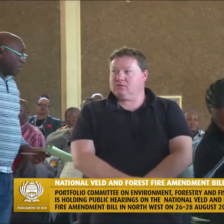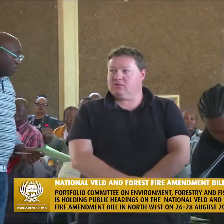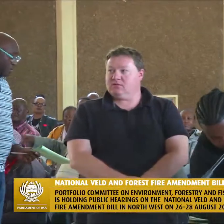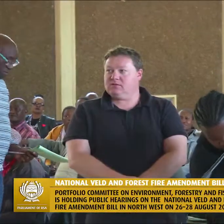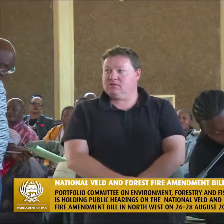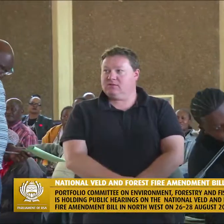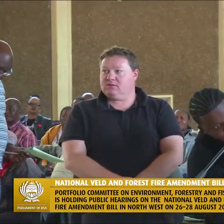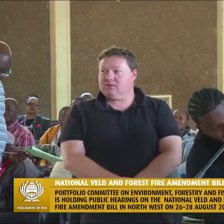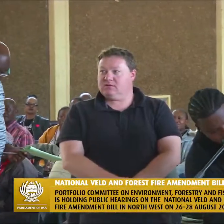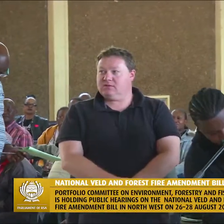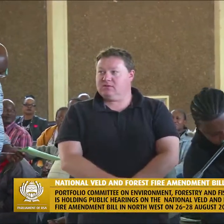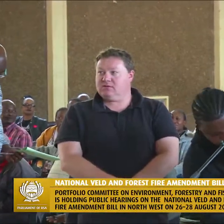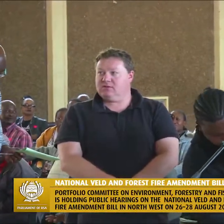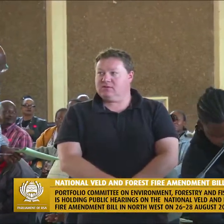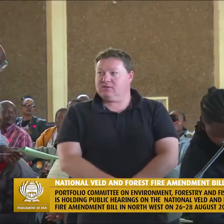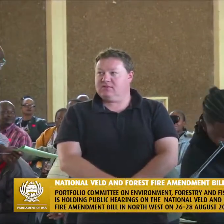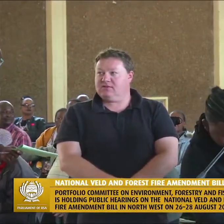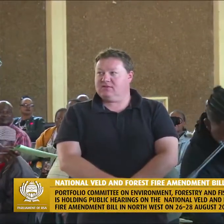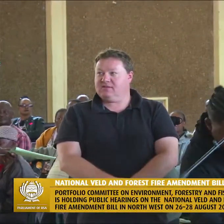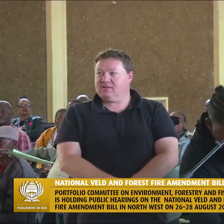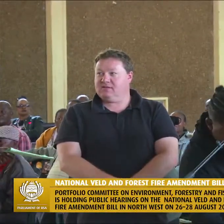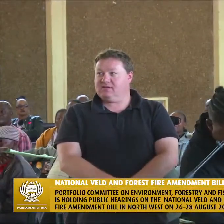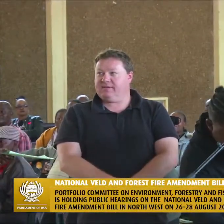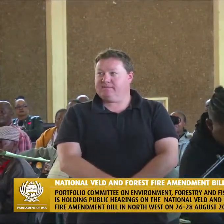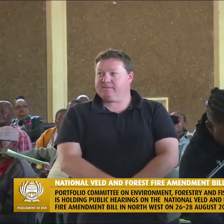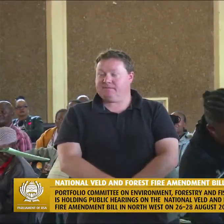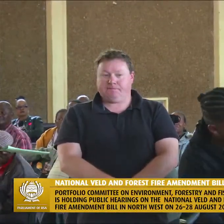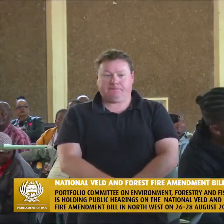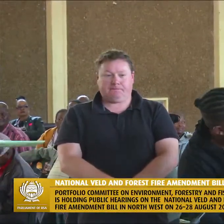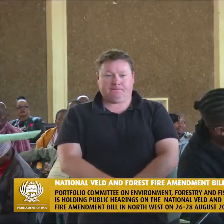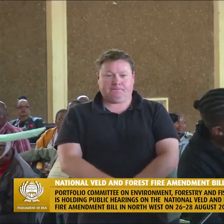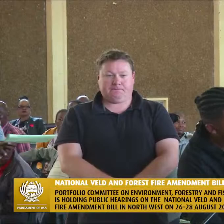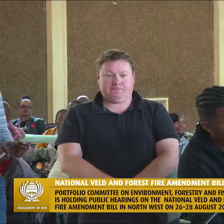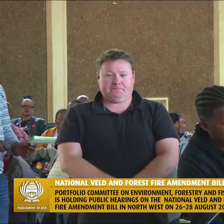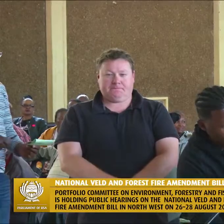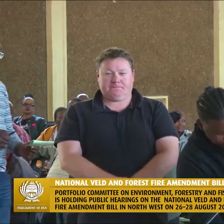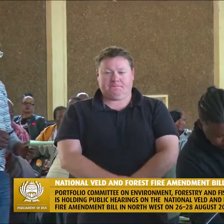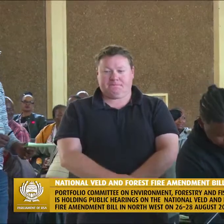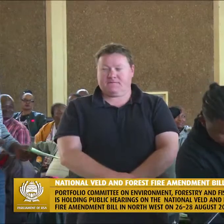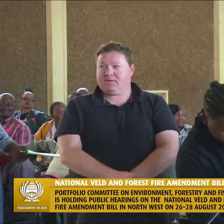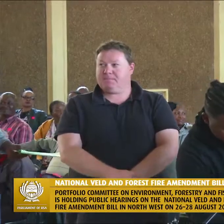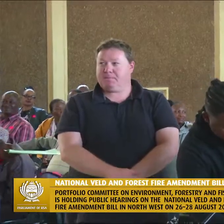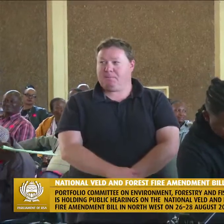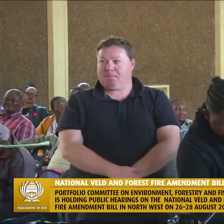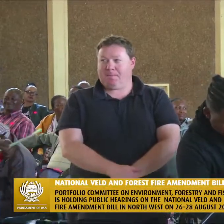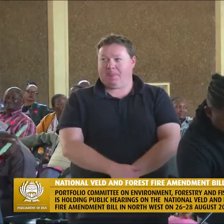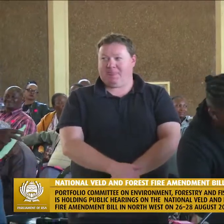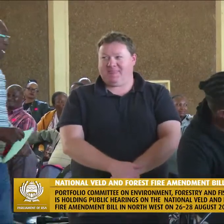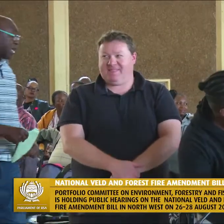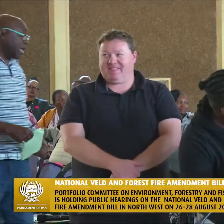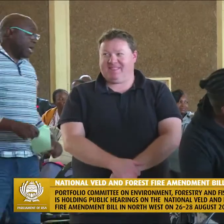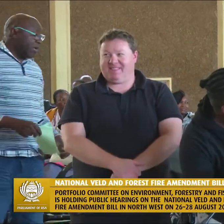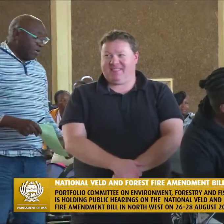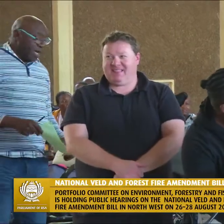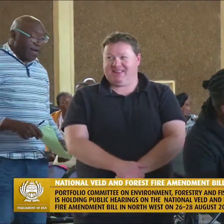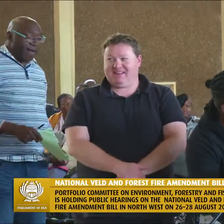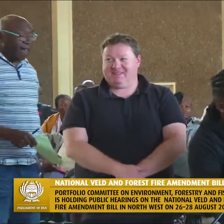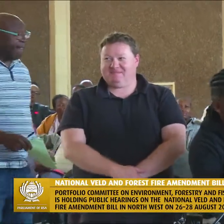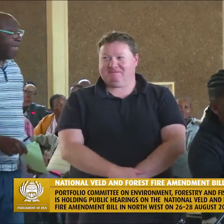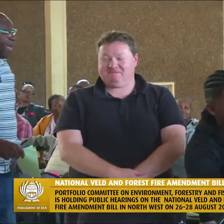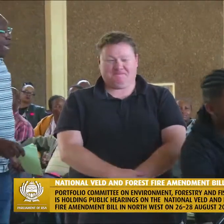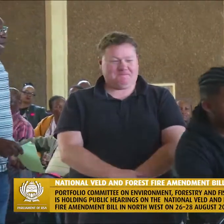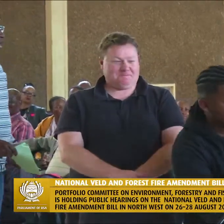you debate them and they they give you time so you you know when we said thank you